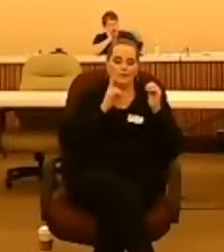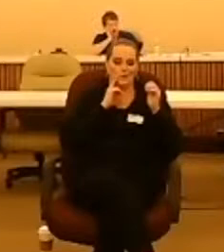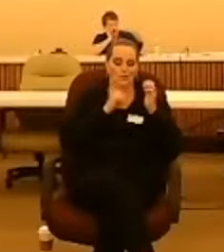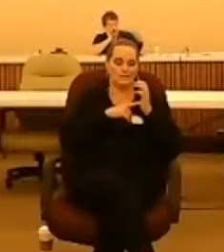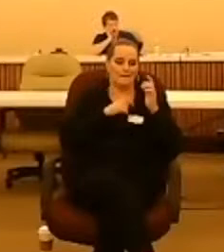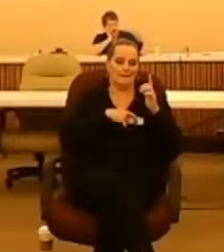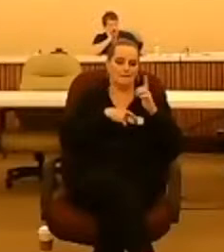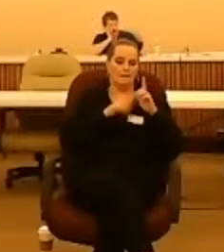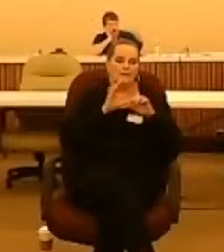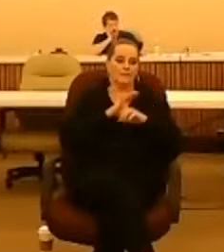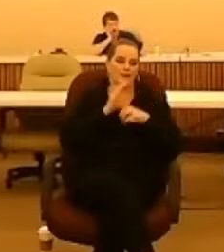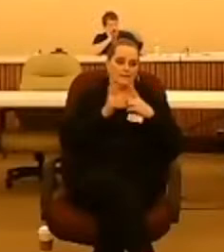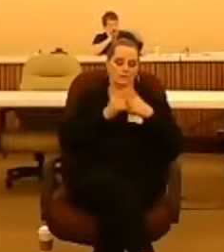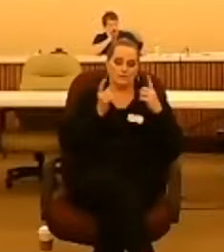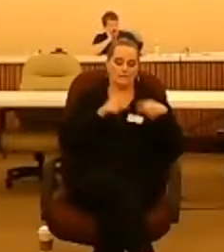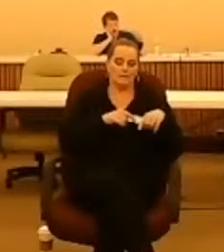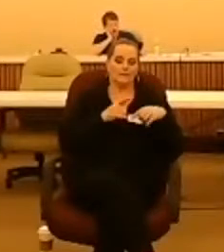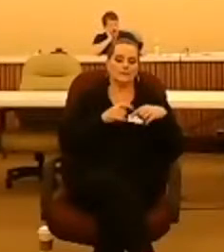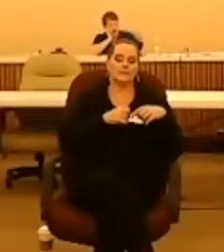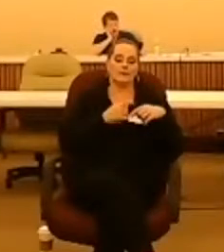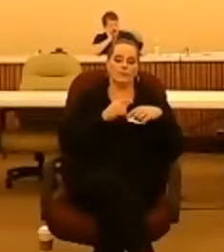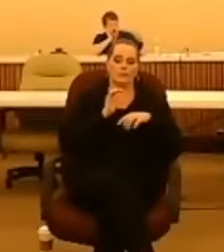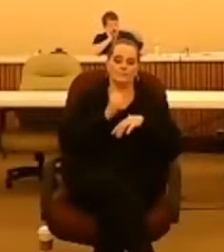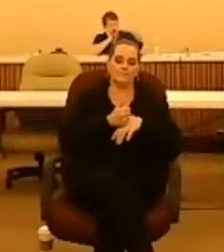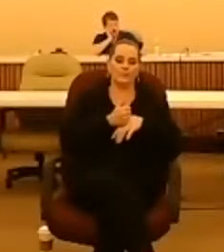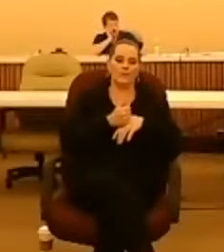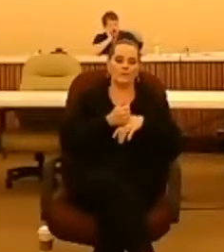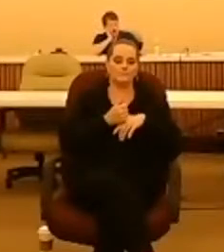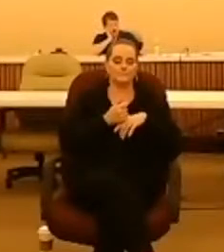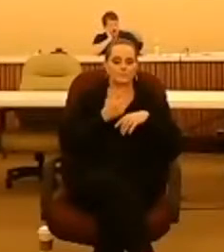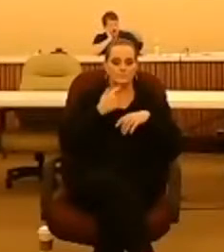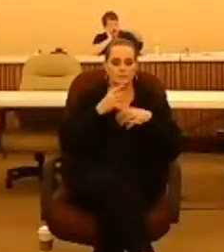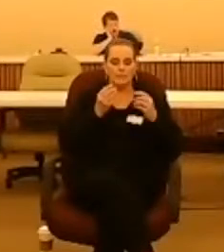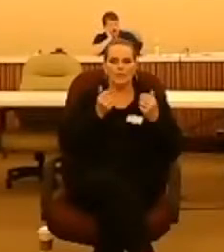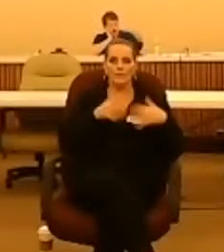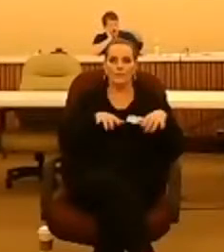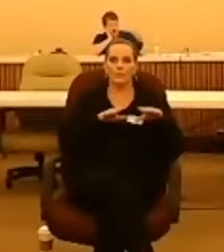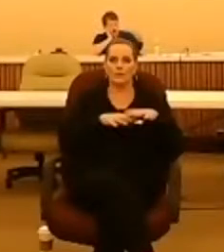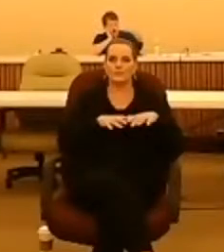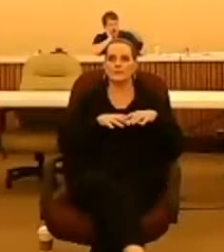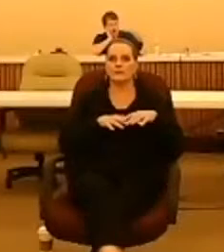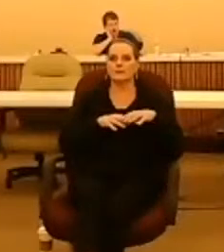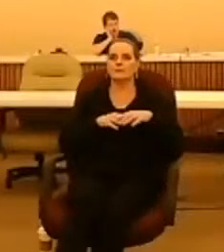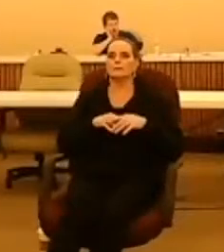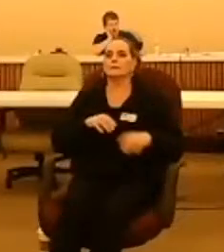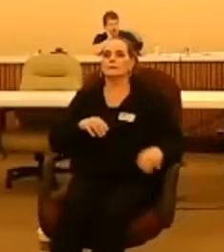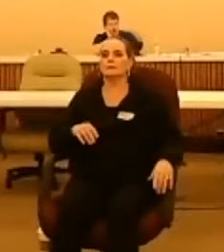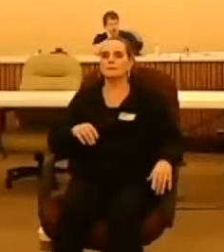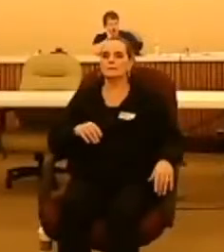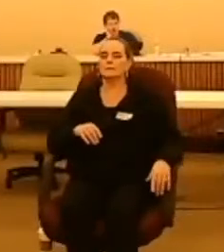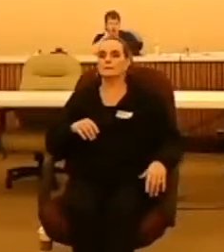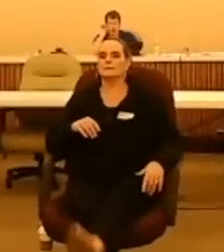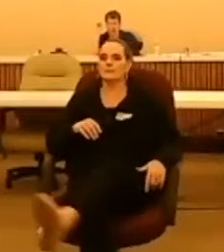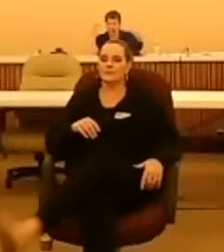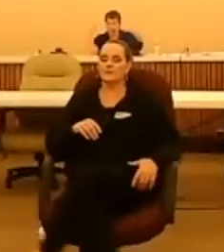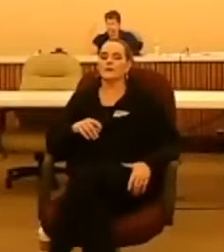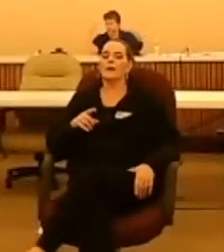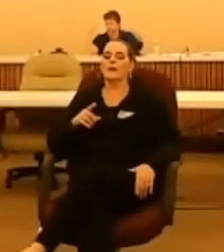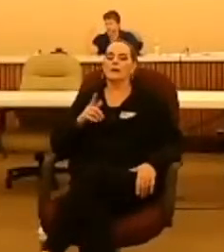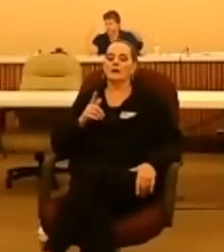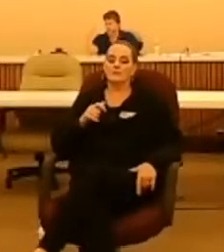conditions that coming up that we're placing on the property based on that is that they